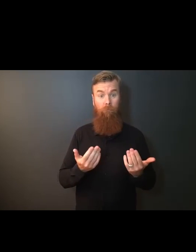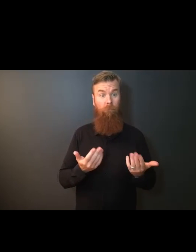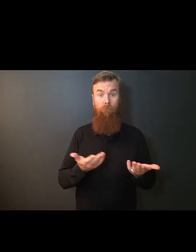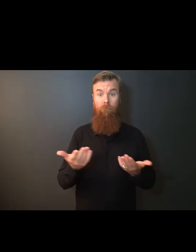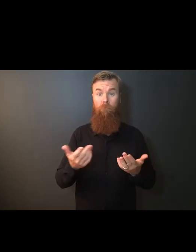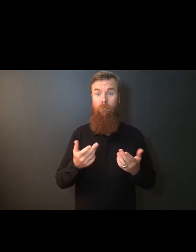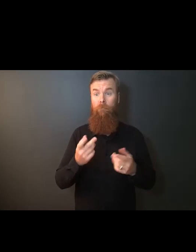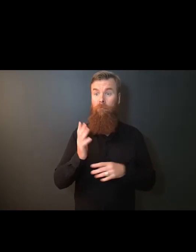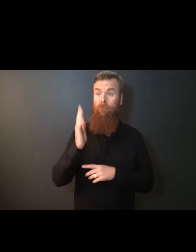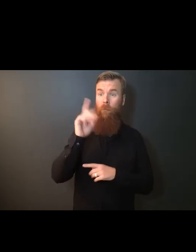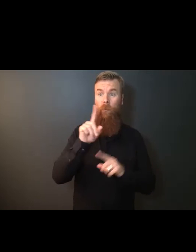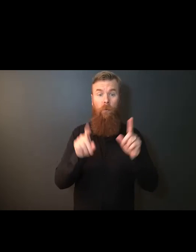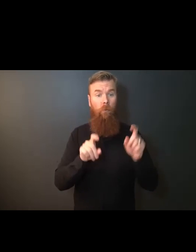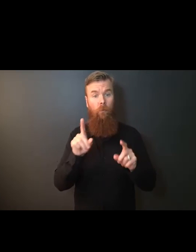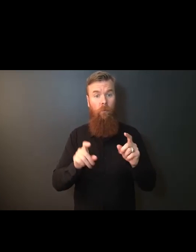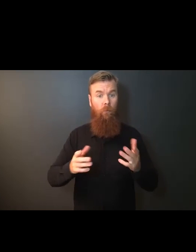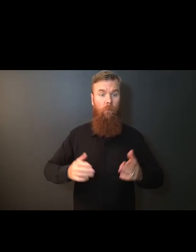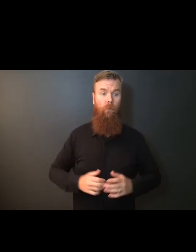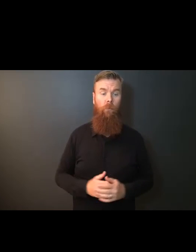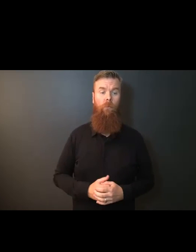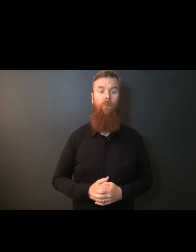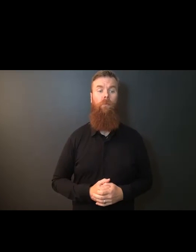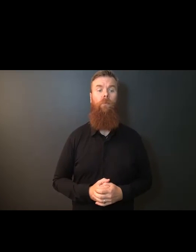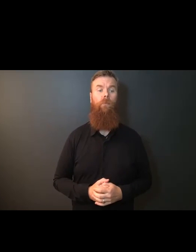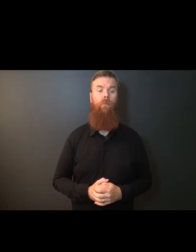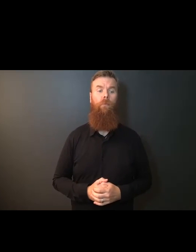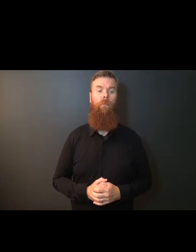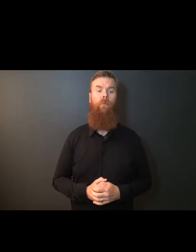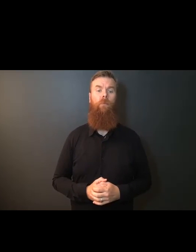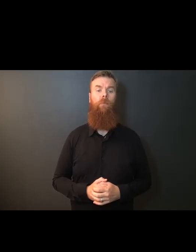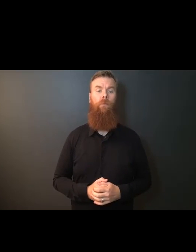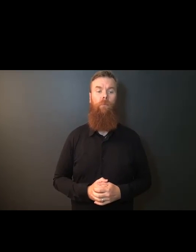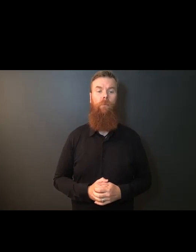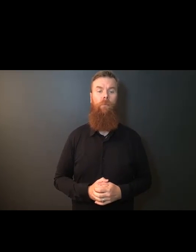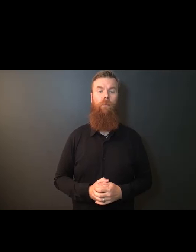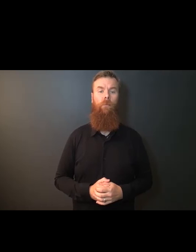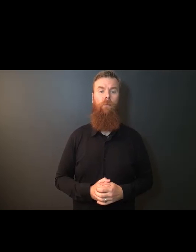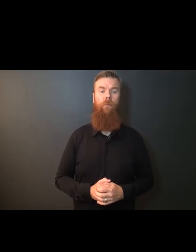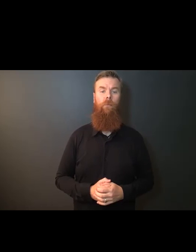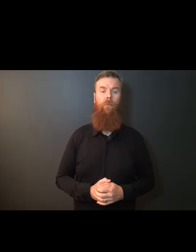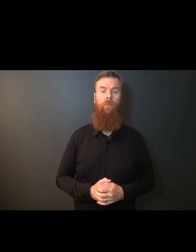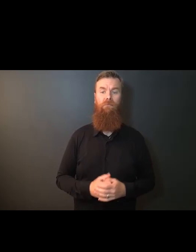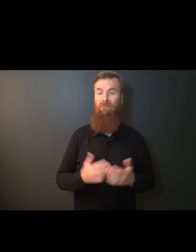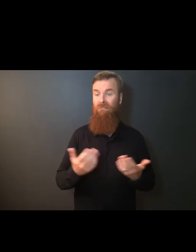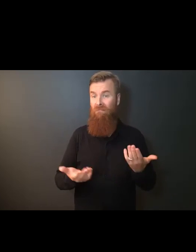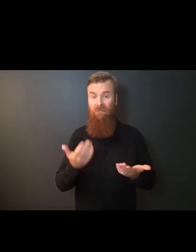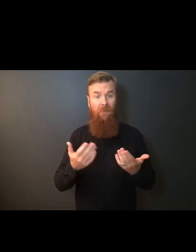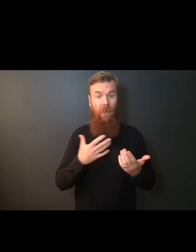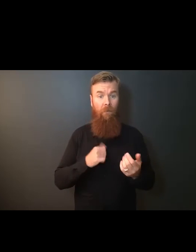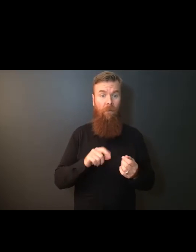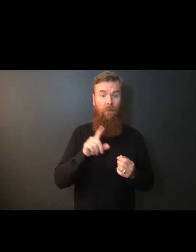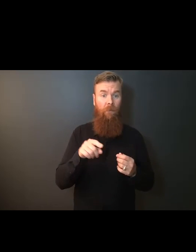unmute your mic at any point. Otherwise, either colleagues already responding via chat. We have one more